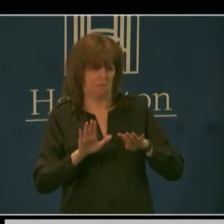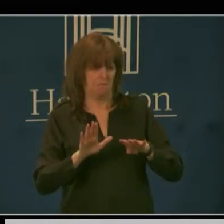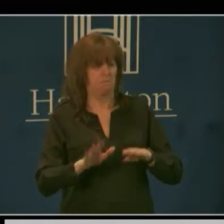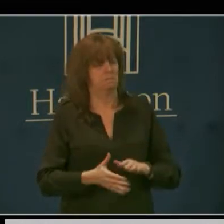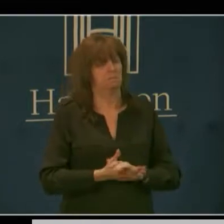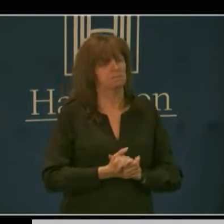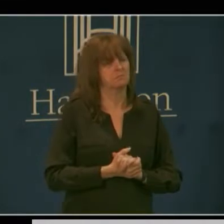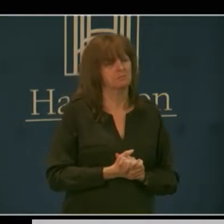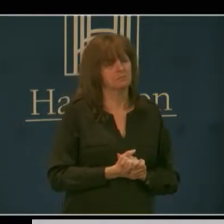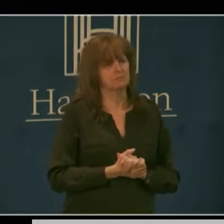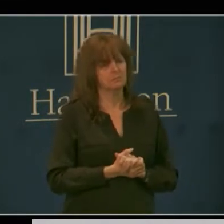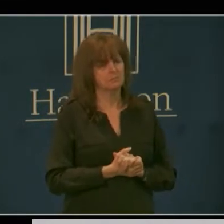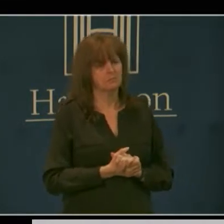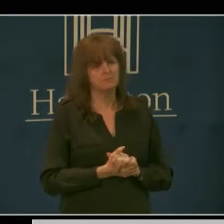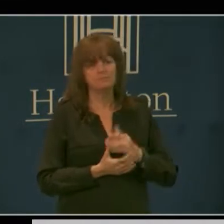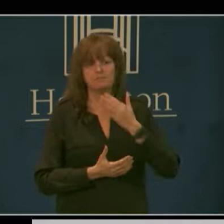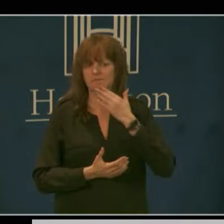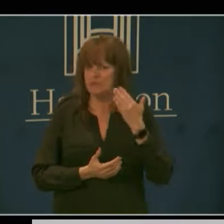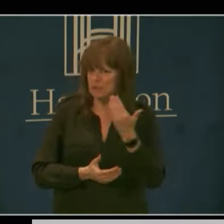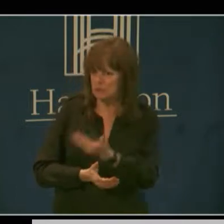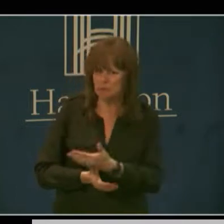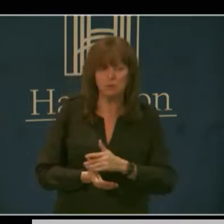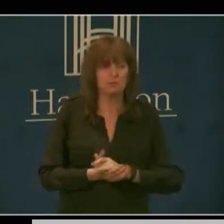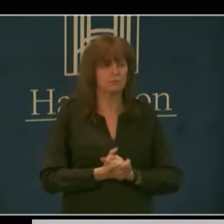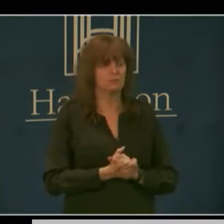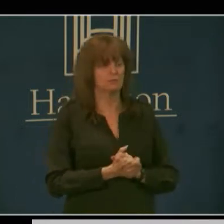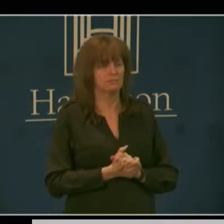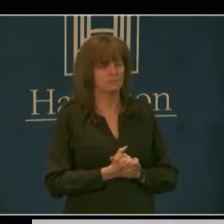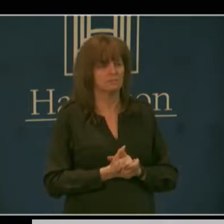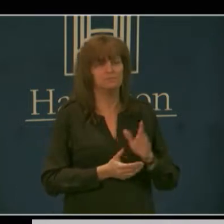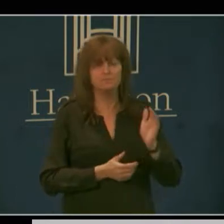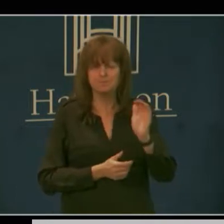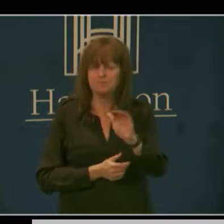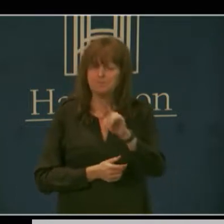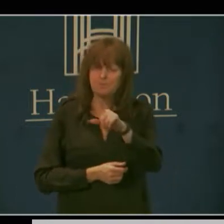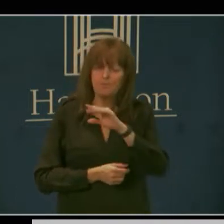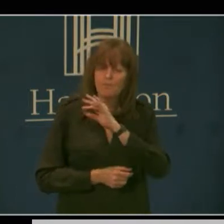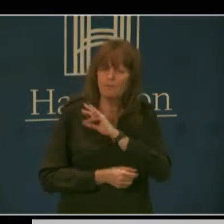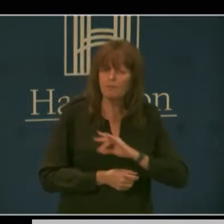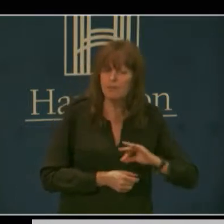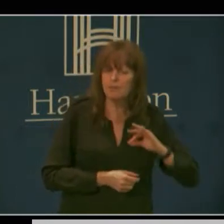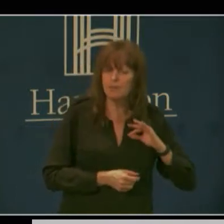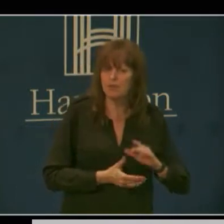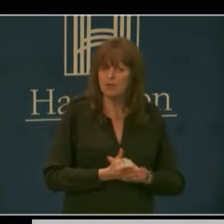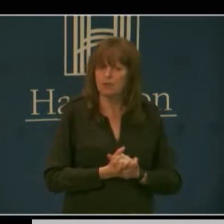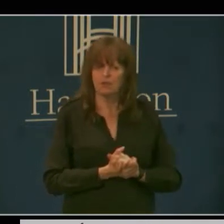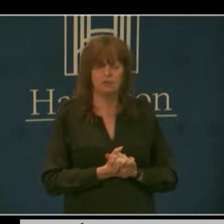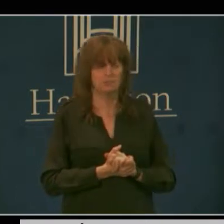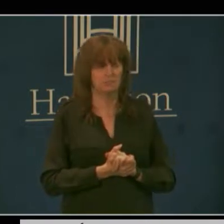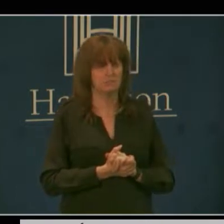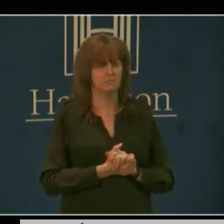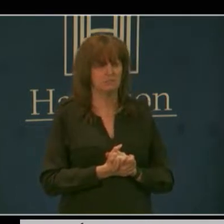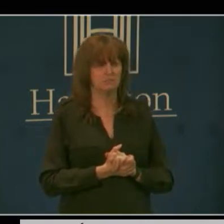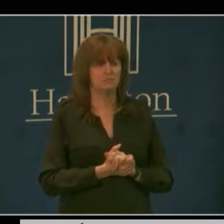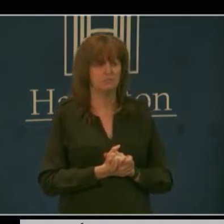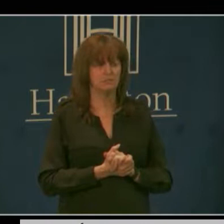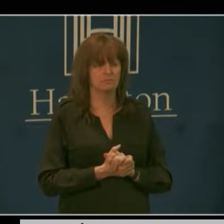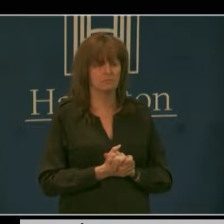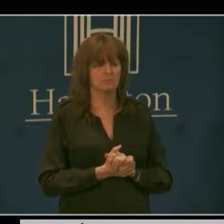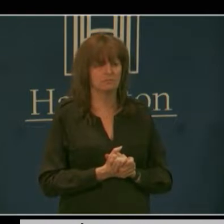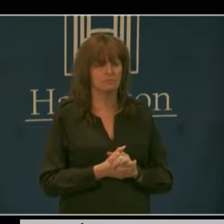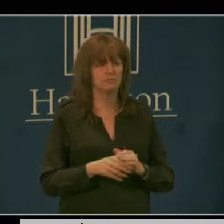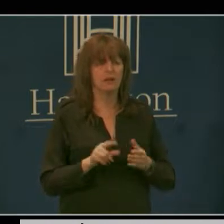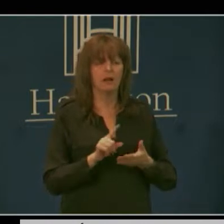much. Mr. Mayor, last week you talked about what the city will be doing to support small businesses here in our